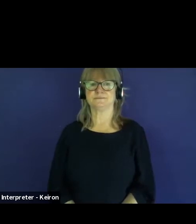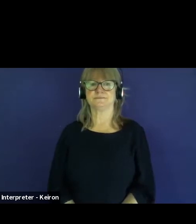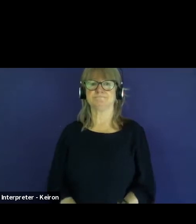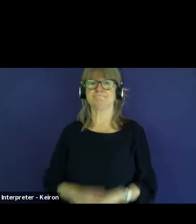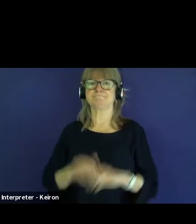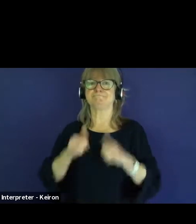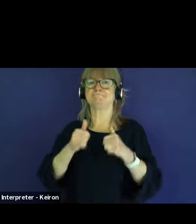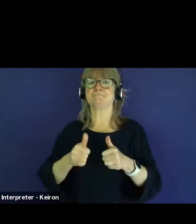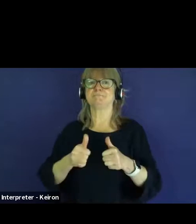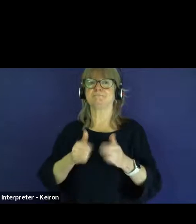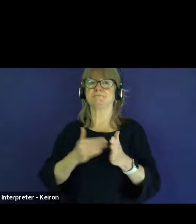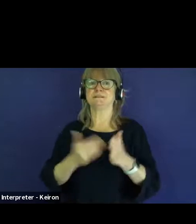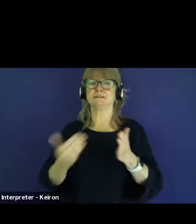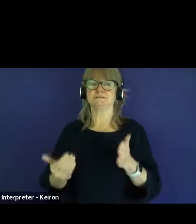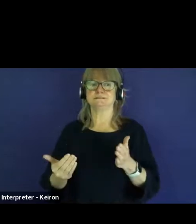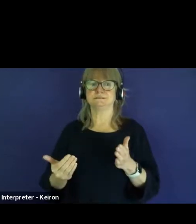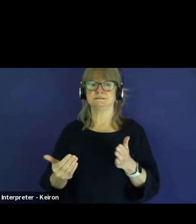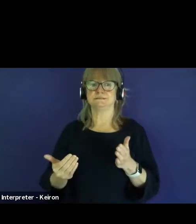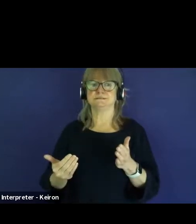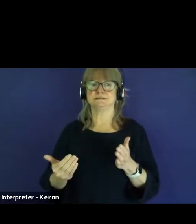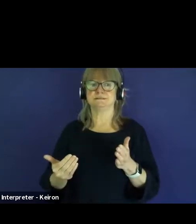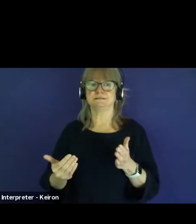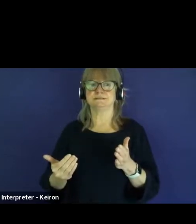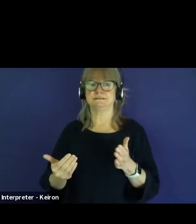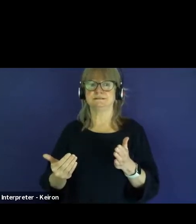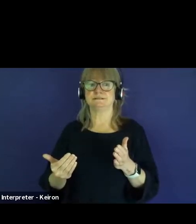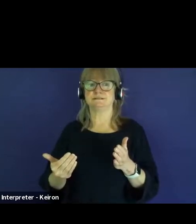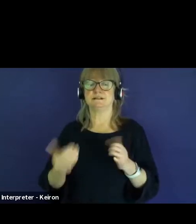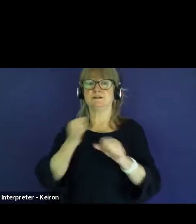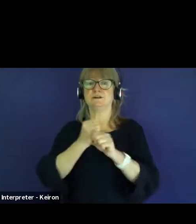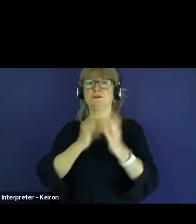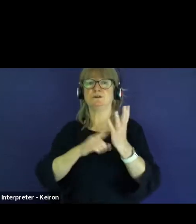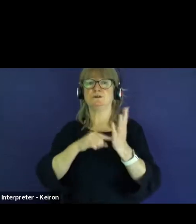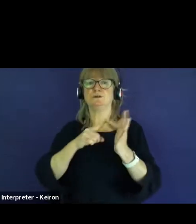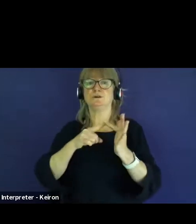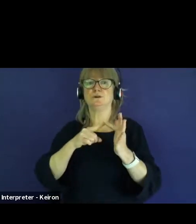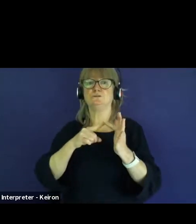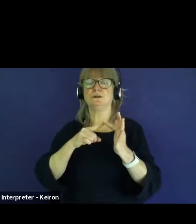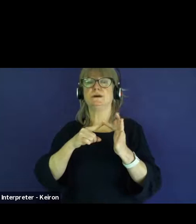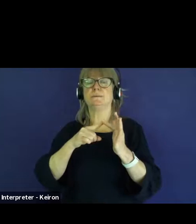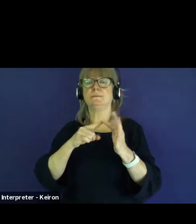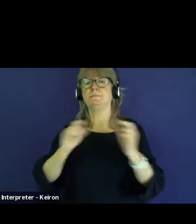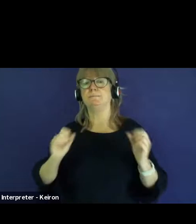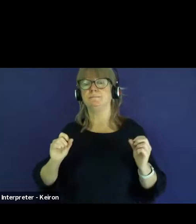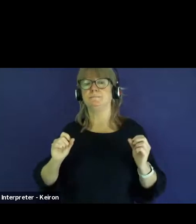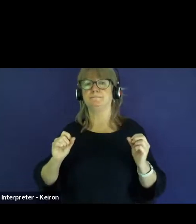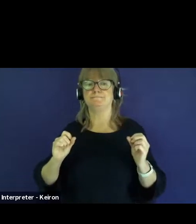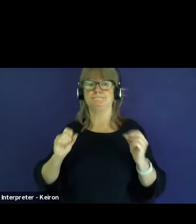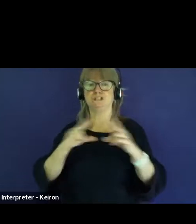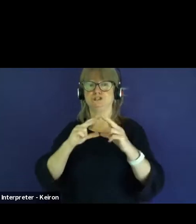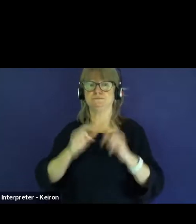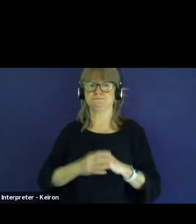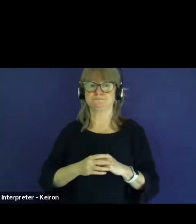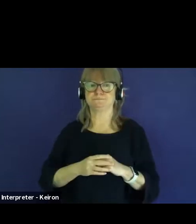Awesome. So now we're going to glute bridges. So what they look like, we're going to be laying on our back.